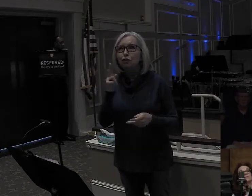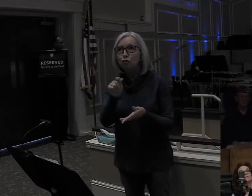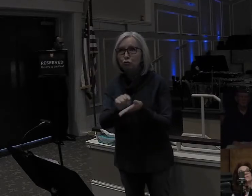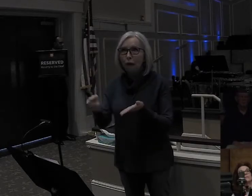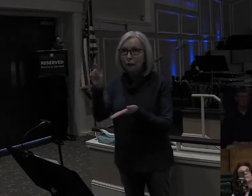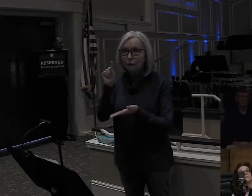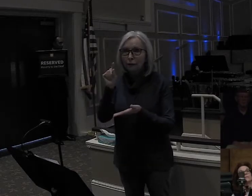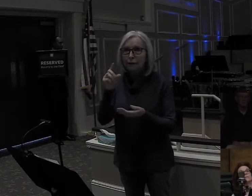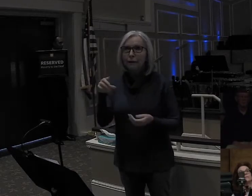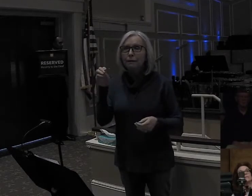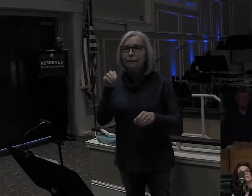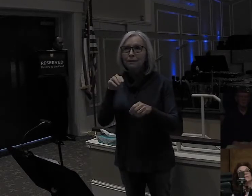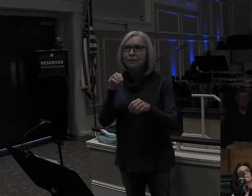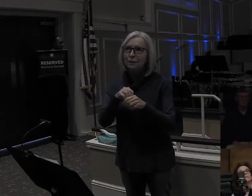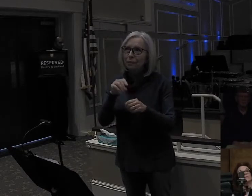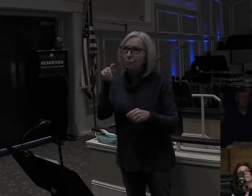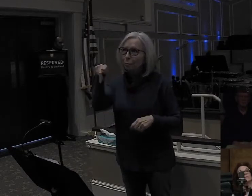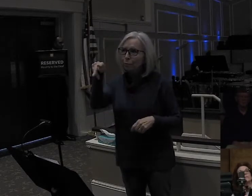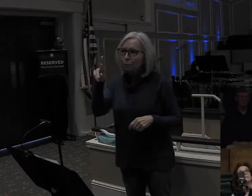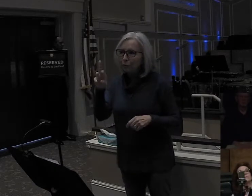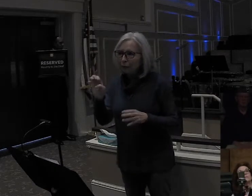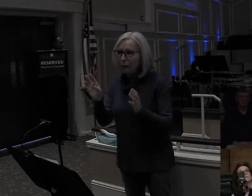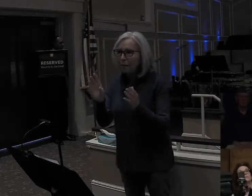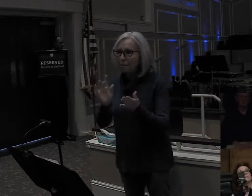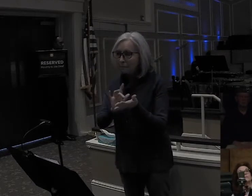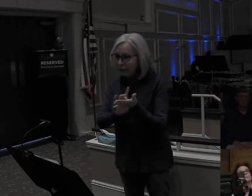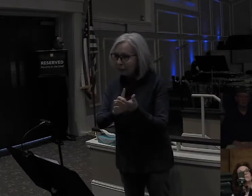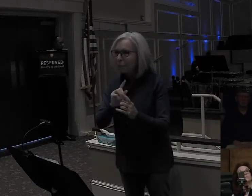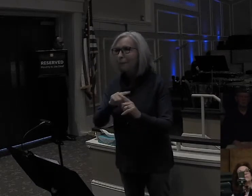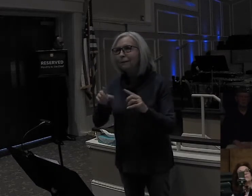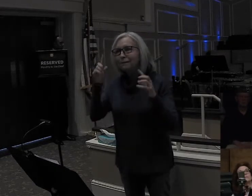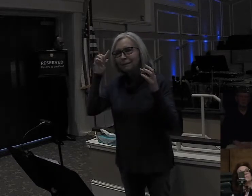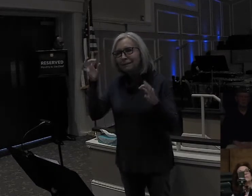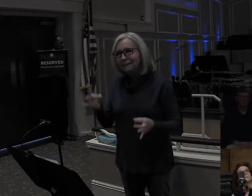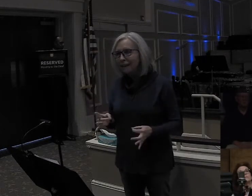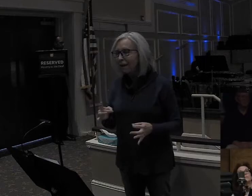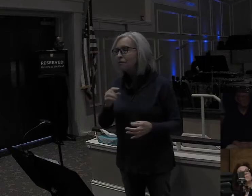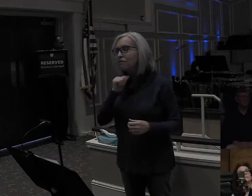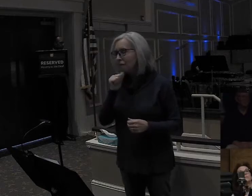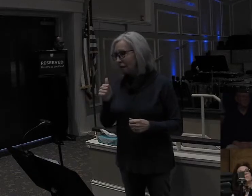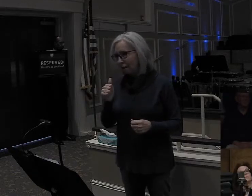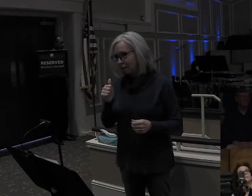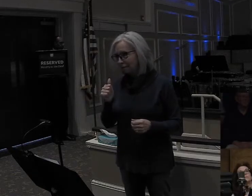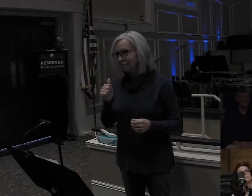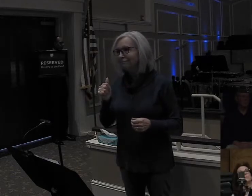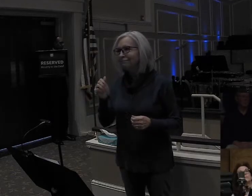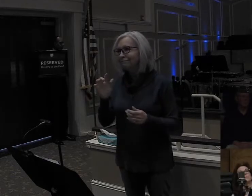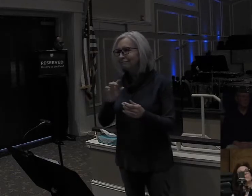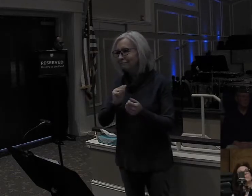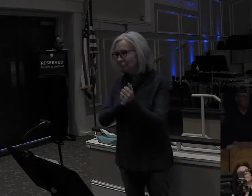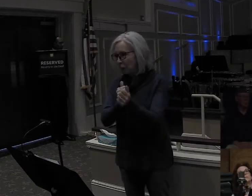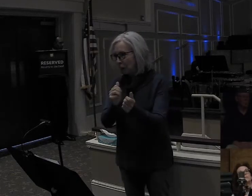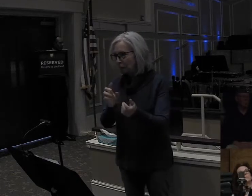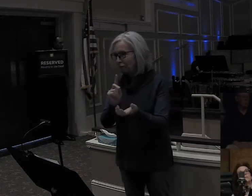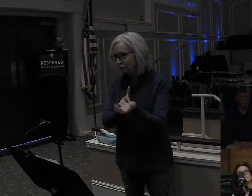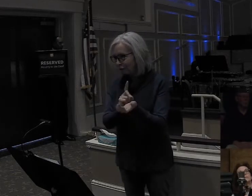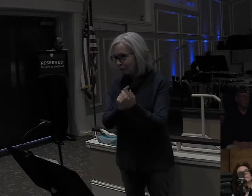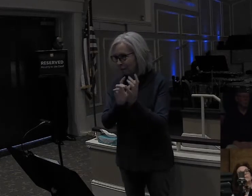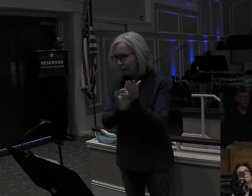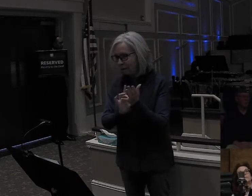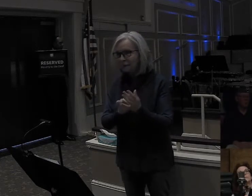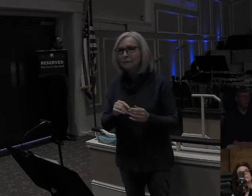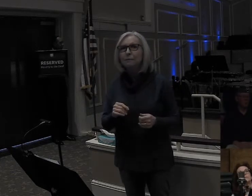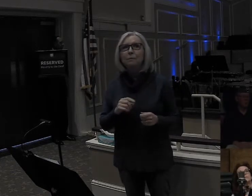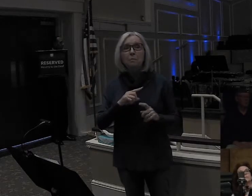and I ended up not going to medical school so I could go serve in Southeast Asia for 5 years. And over my time throughout doing that,